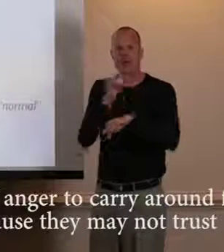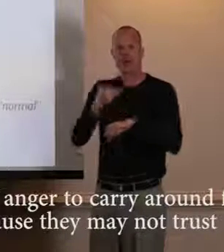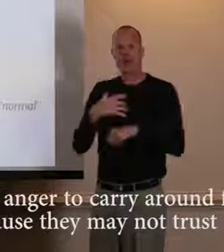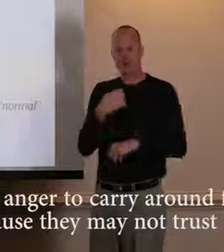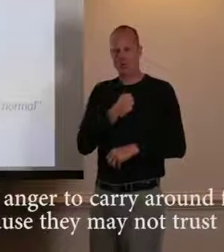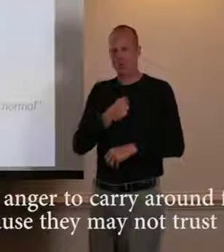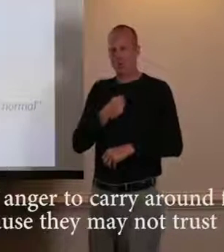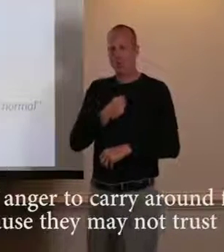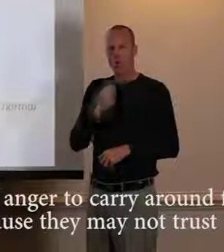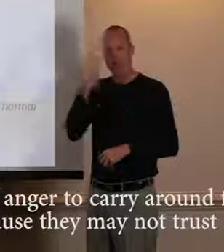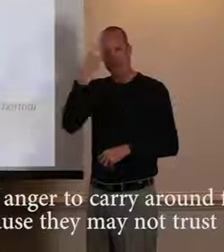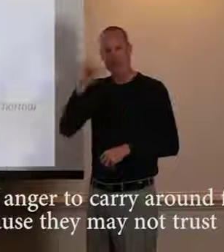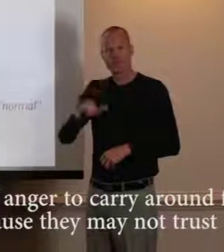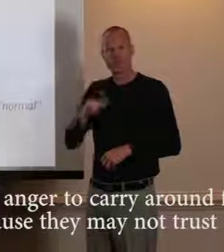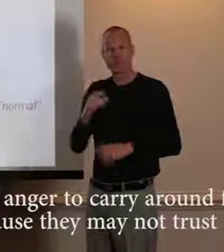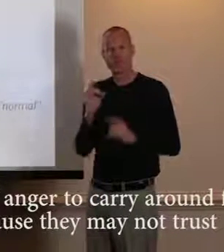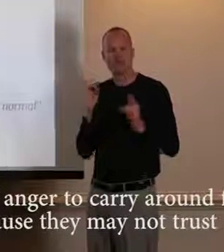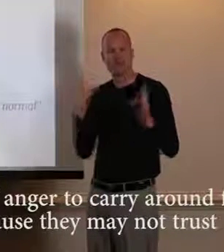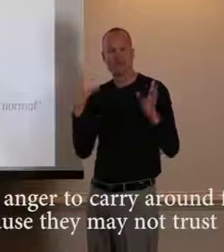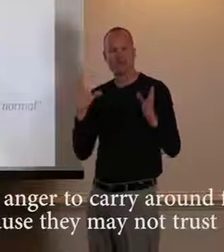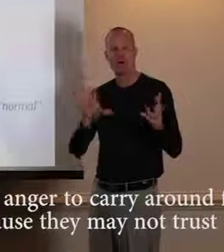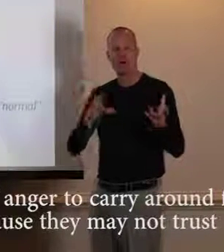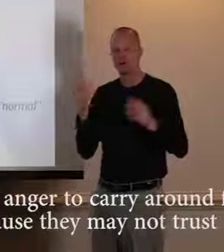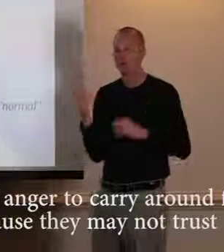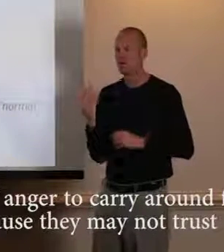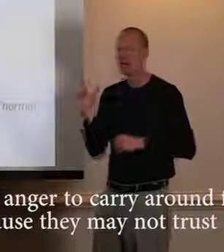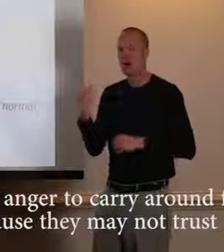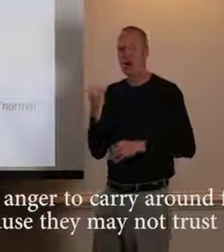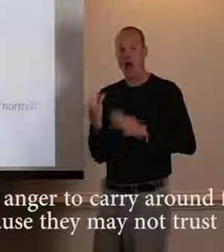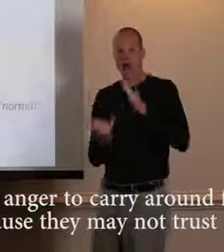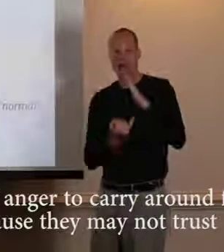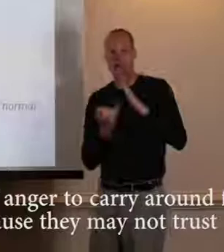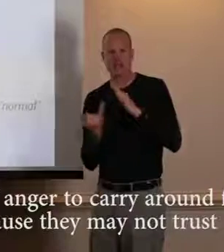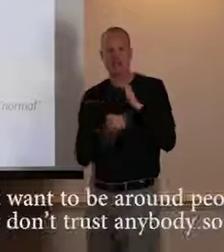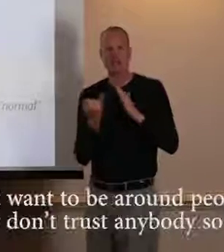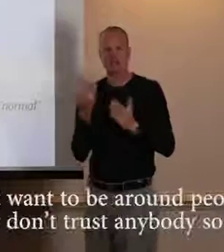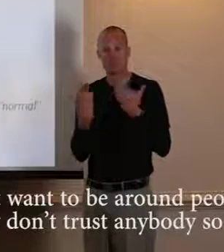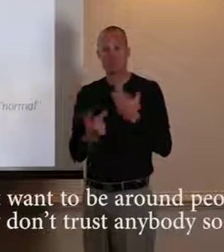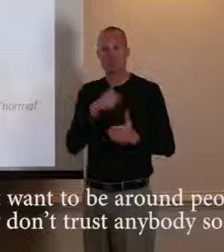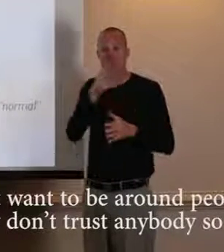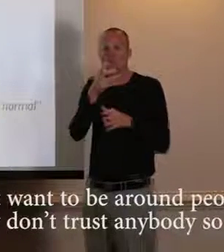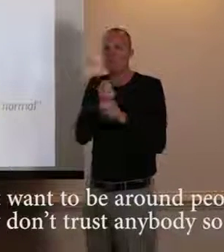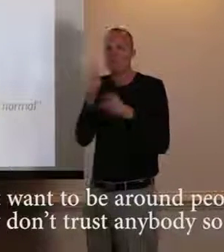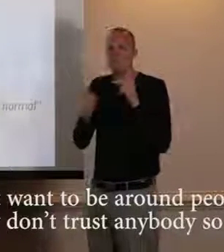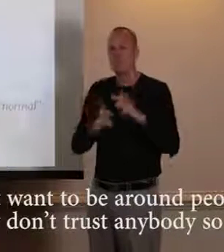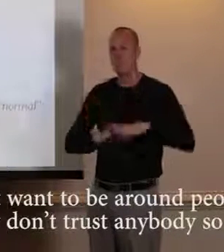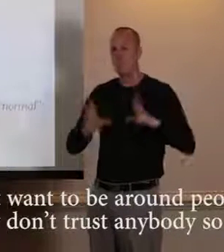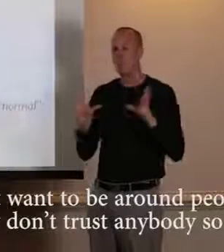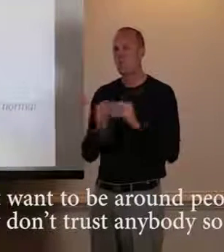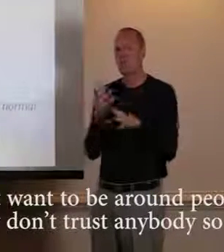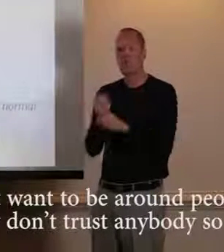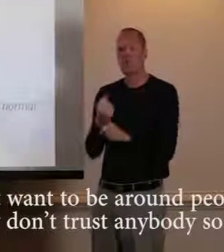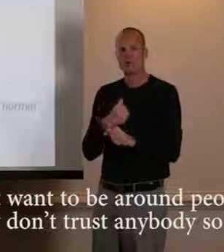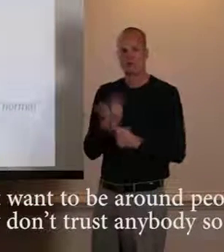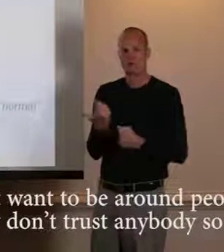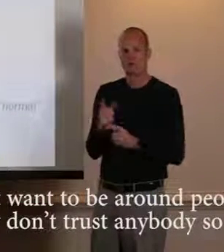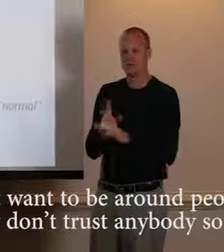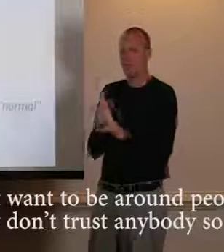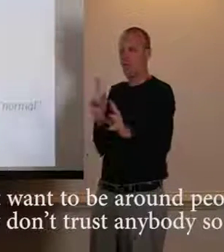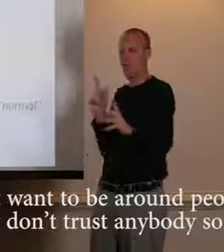such a trauma. Isolation, because they may not trust people anymore, so they don't want to be around people. They feel like a downer. They